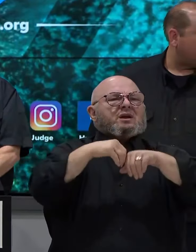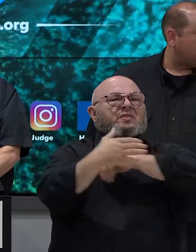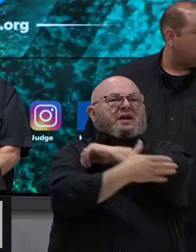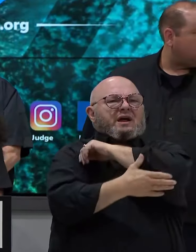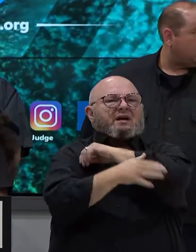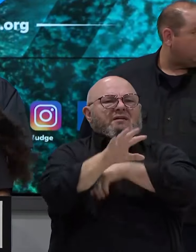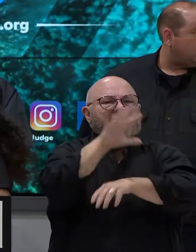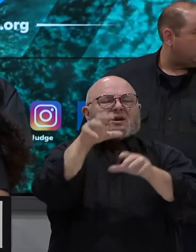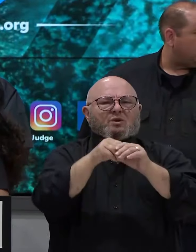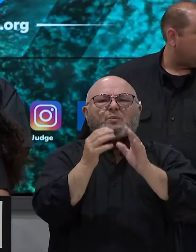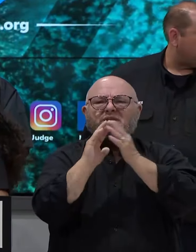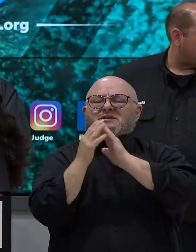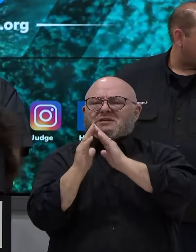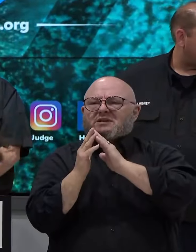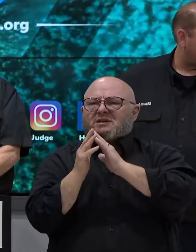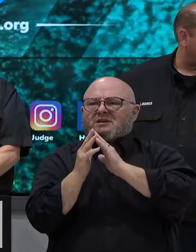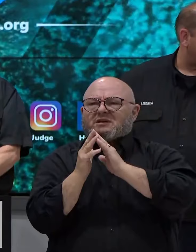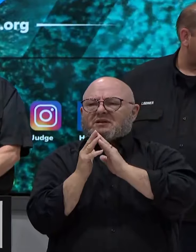understand,